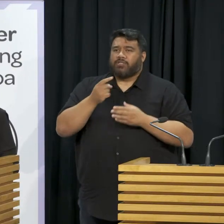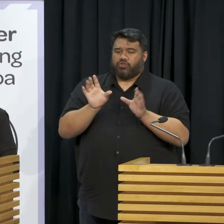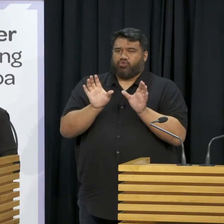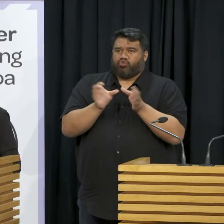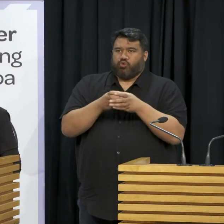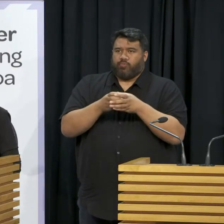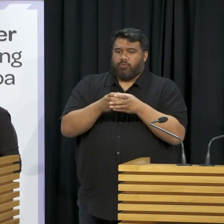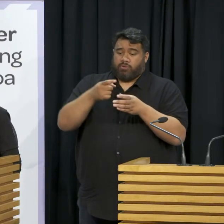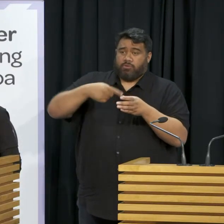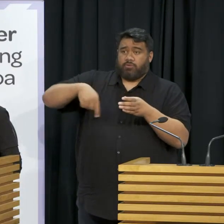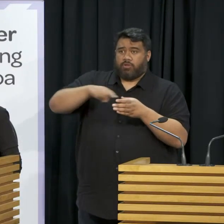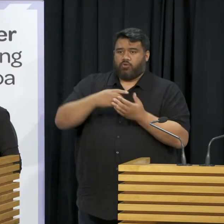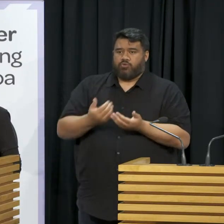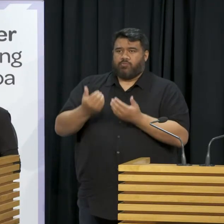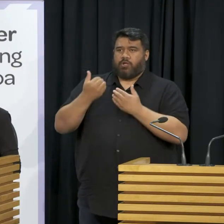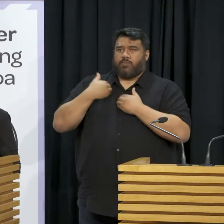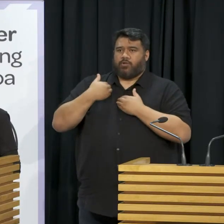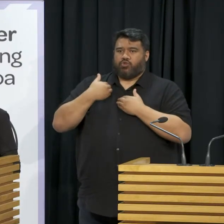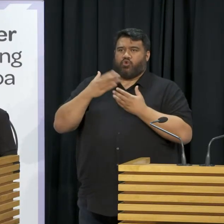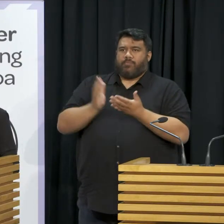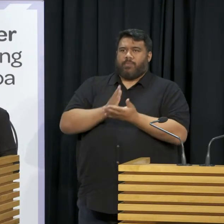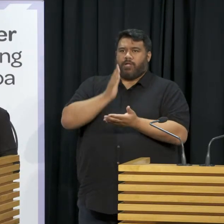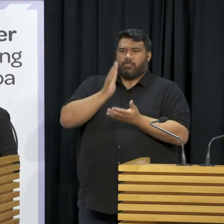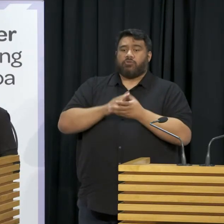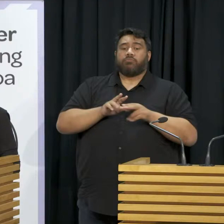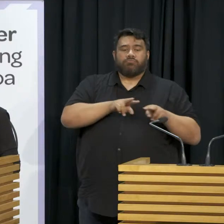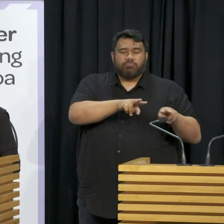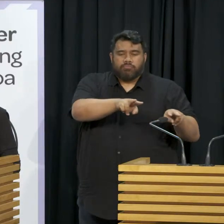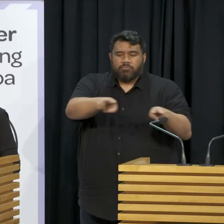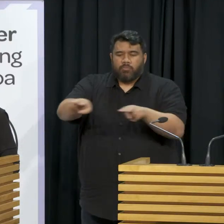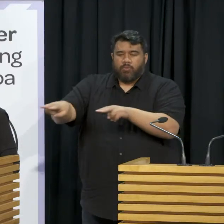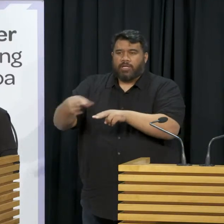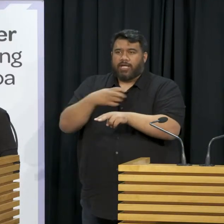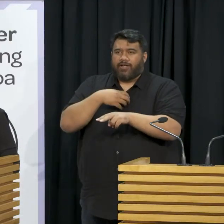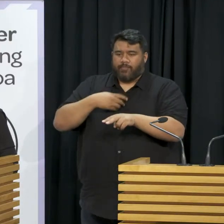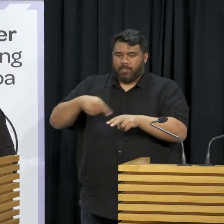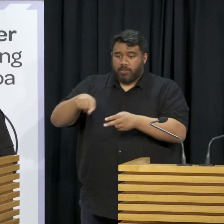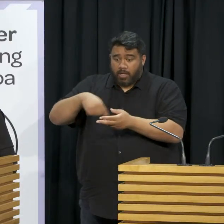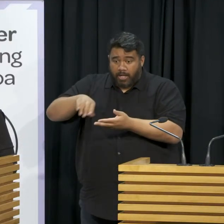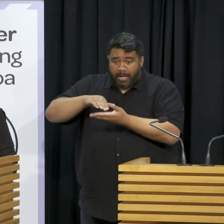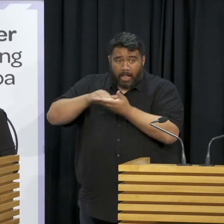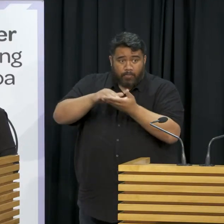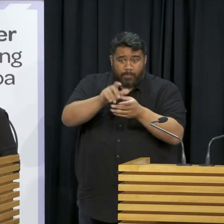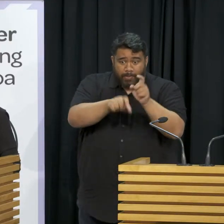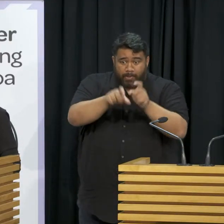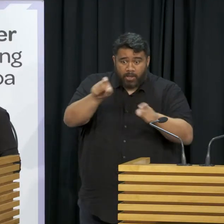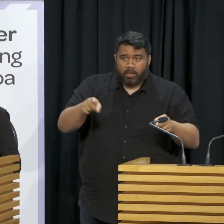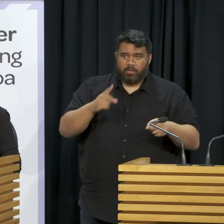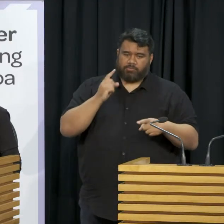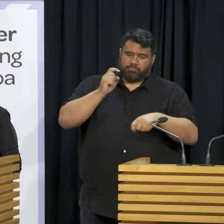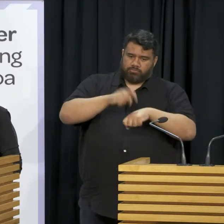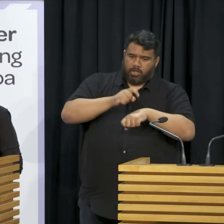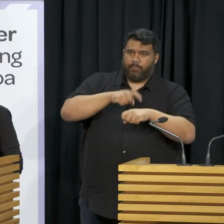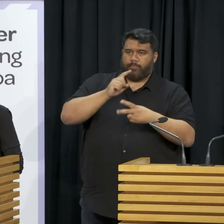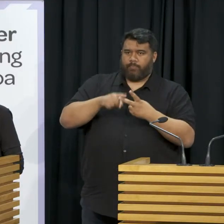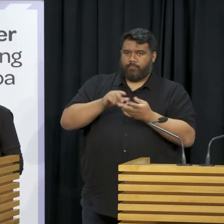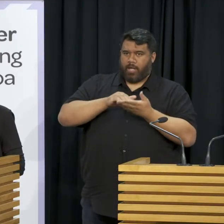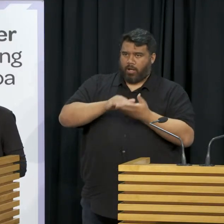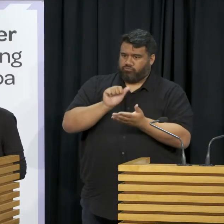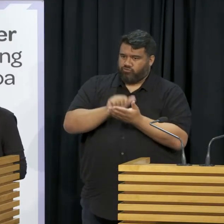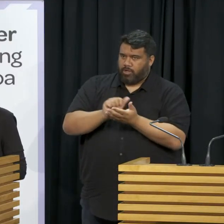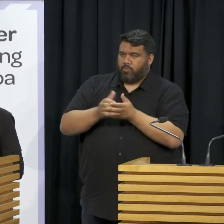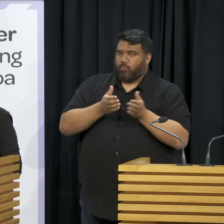timely and effective and accountable implementation of the government's response, also something that was asked for.